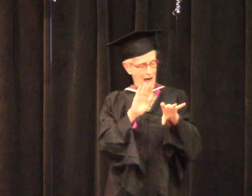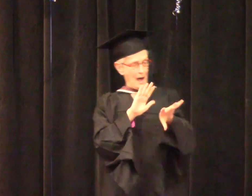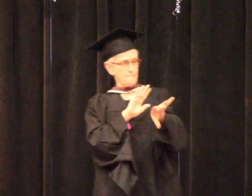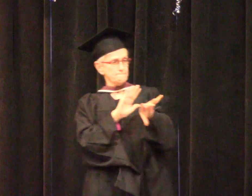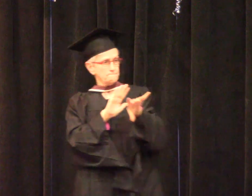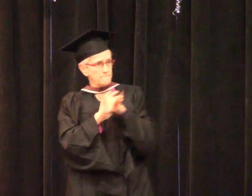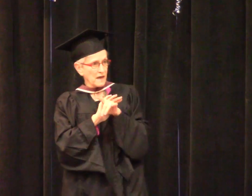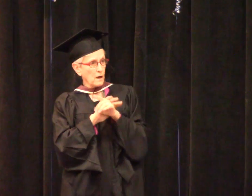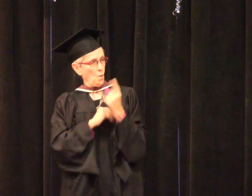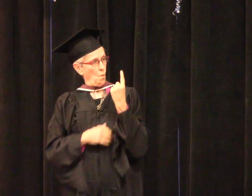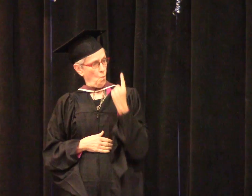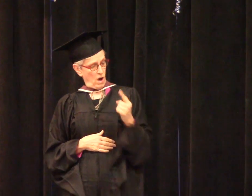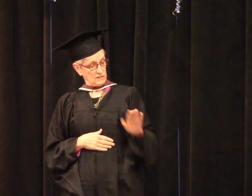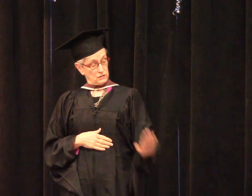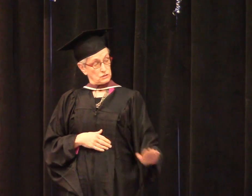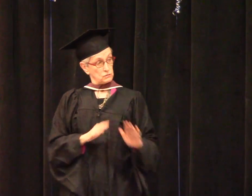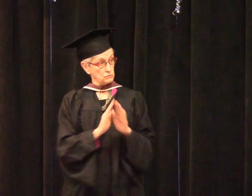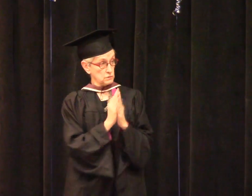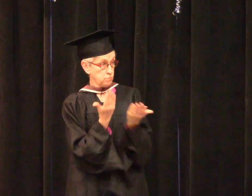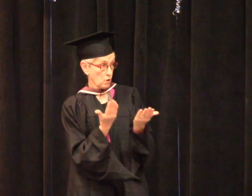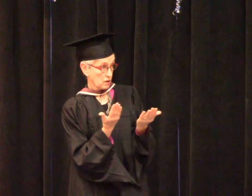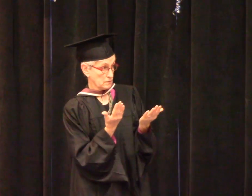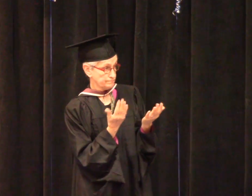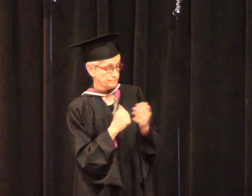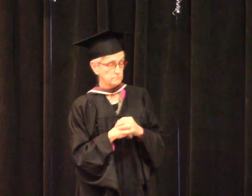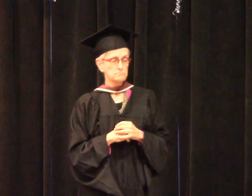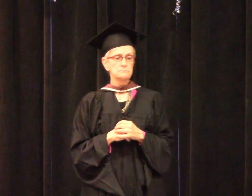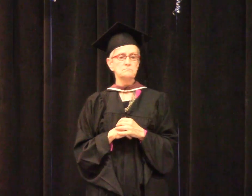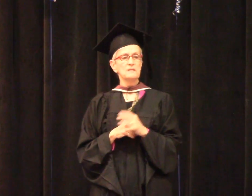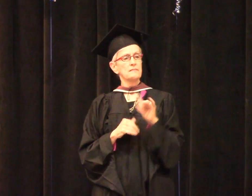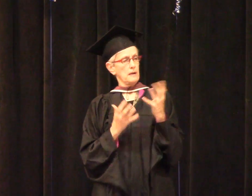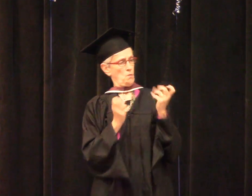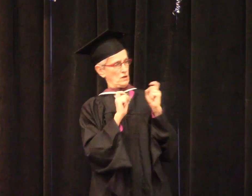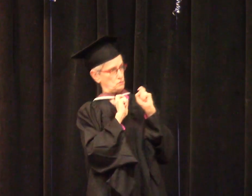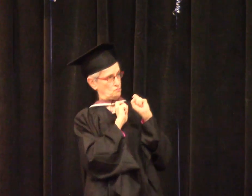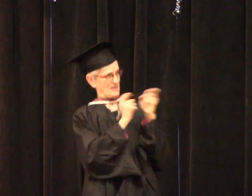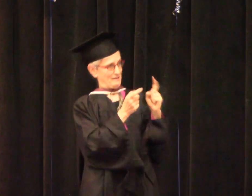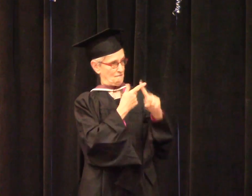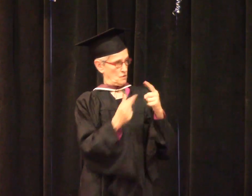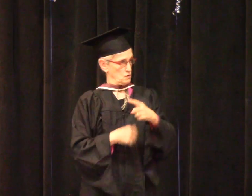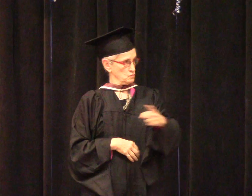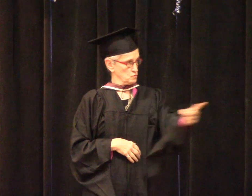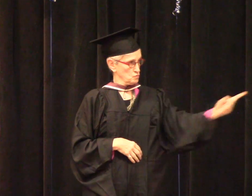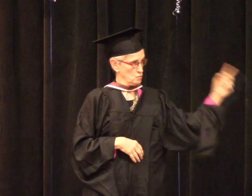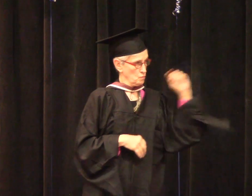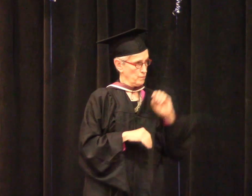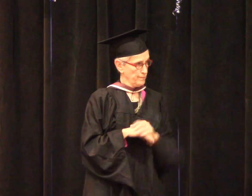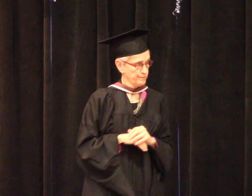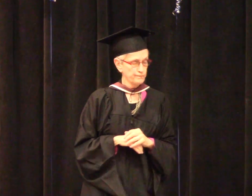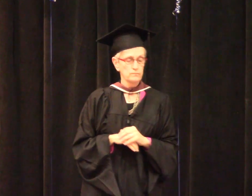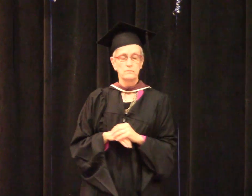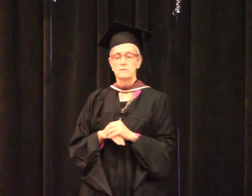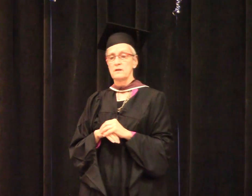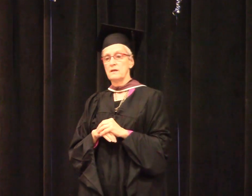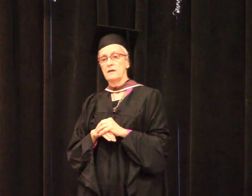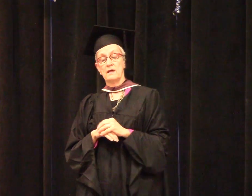also why every year I choose a particular children's book, and I give that as a gift to all of you seniors.